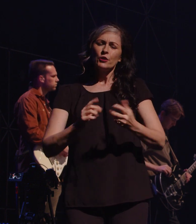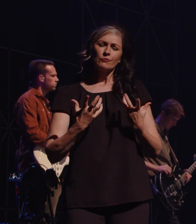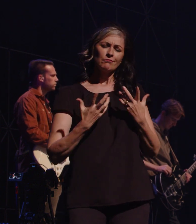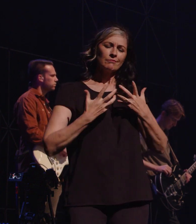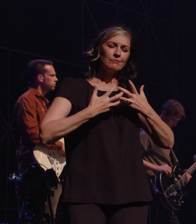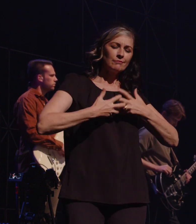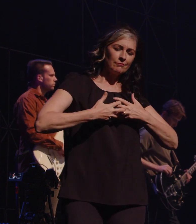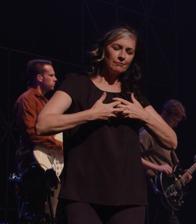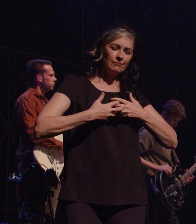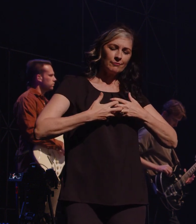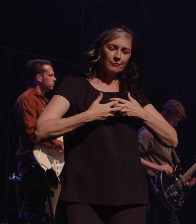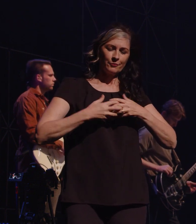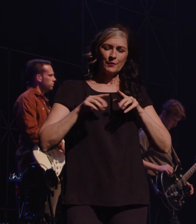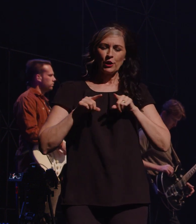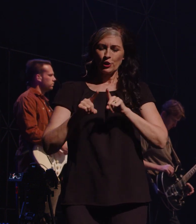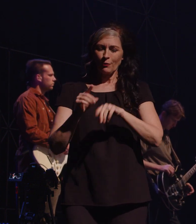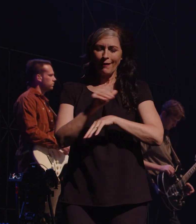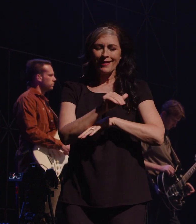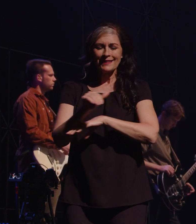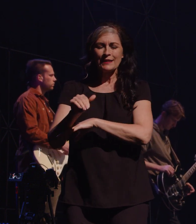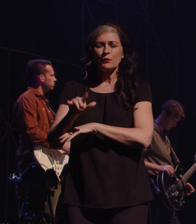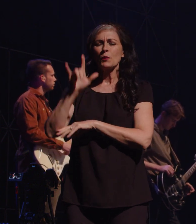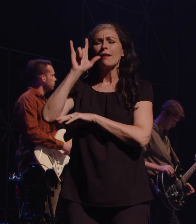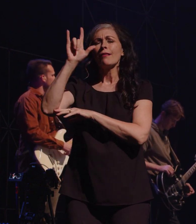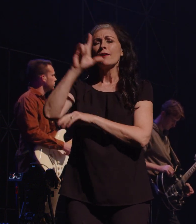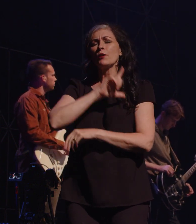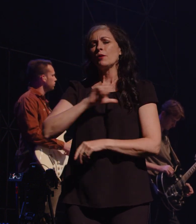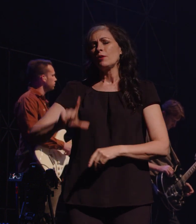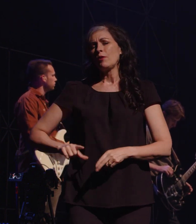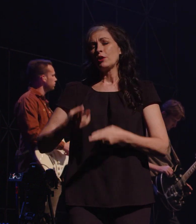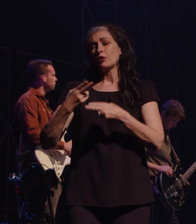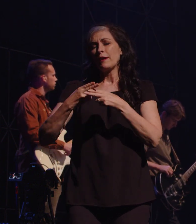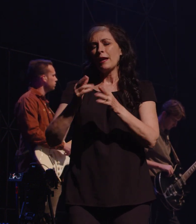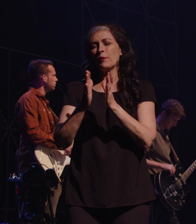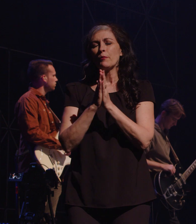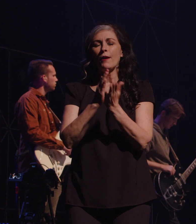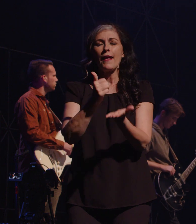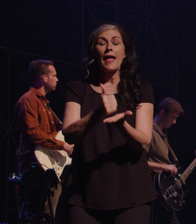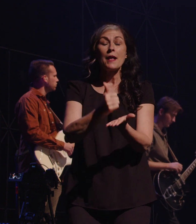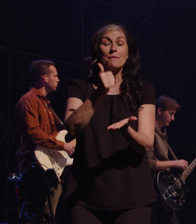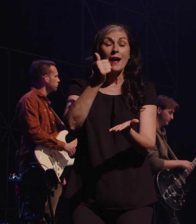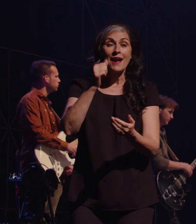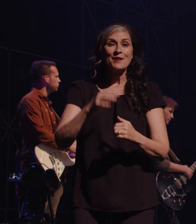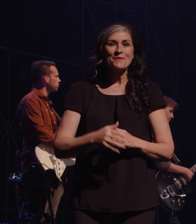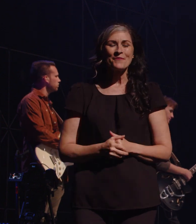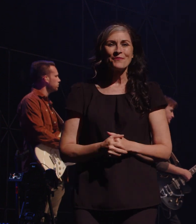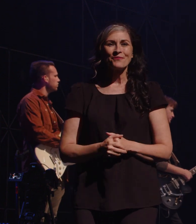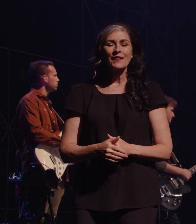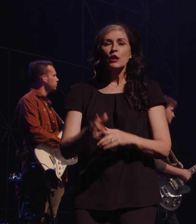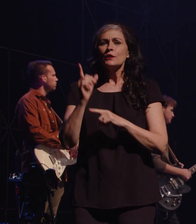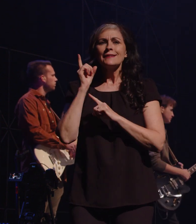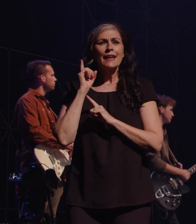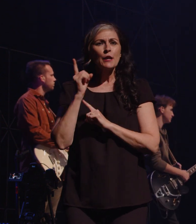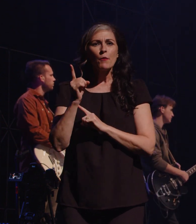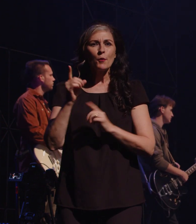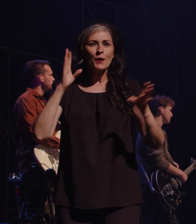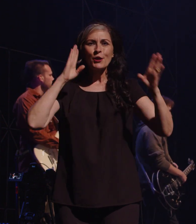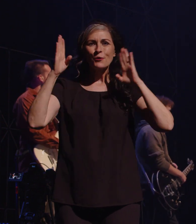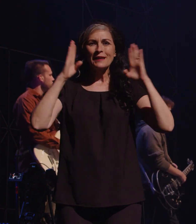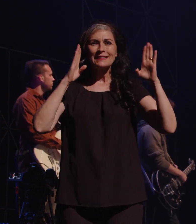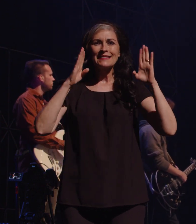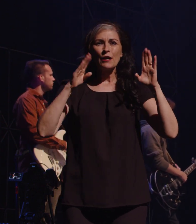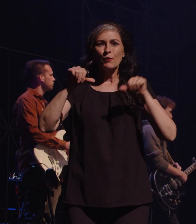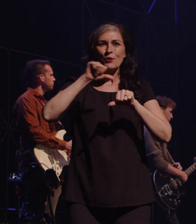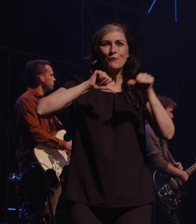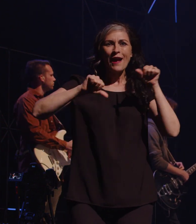our hearts throughout the rest of this evening. We love you, Lord. In your name we pray. Amen. Why don't you take just a moment, greet